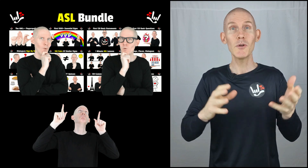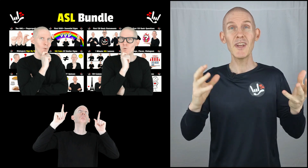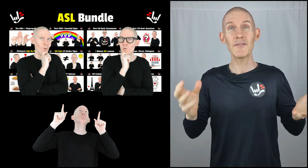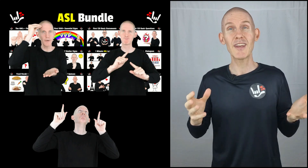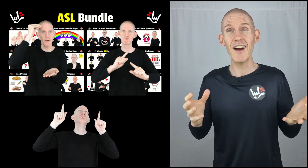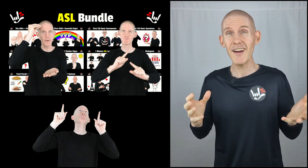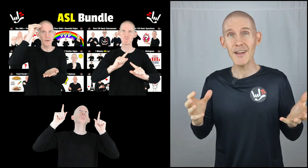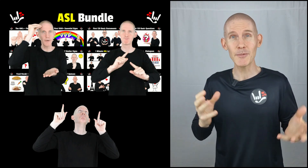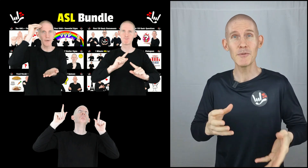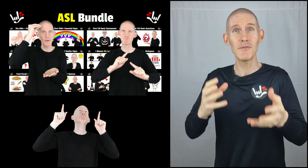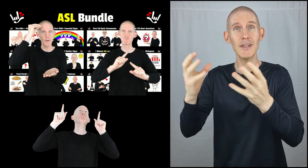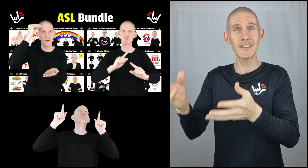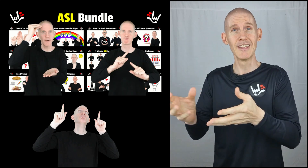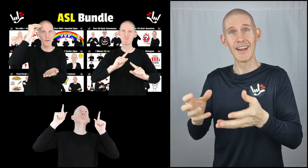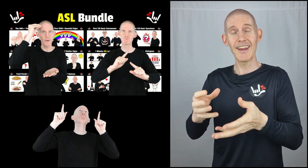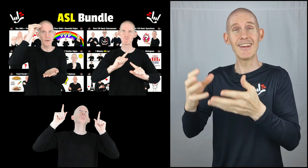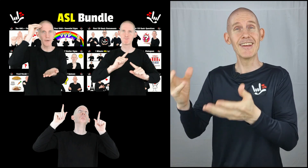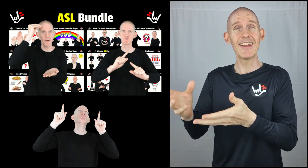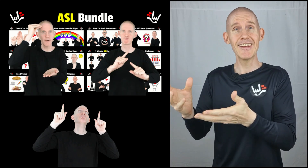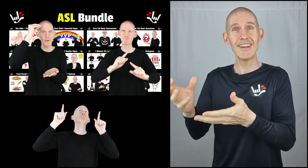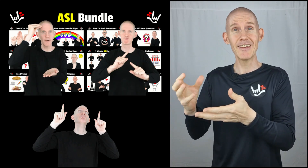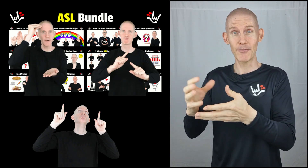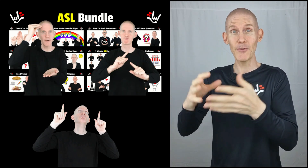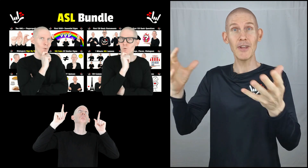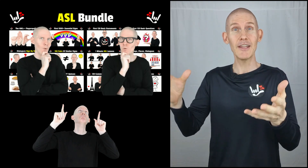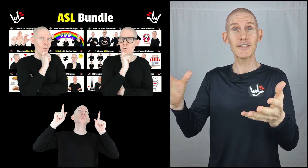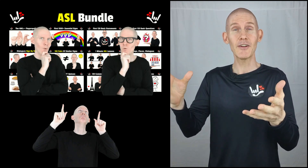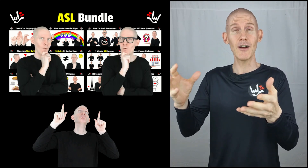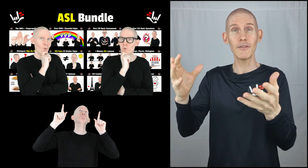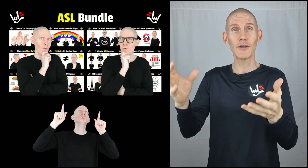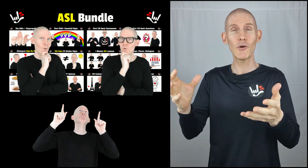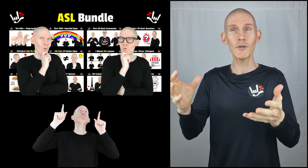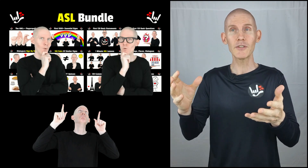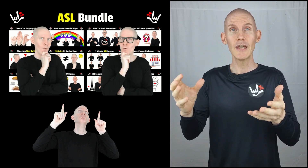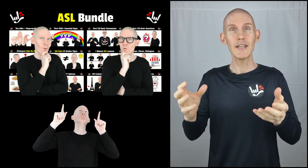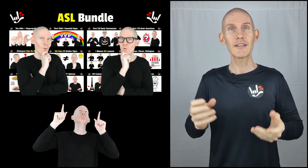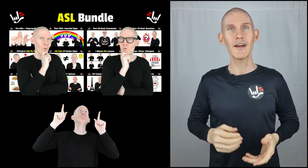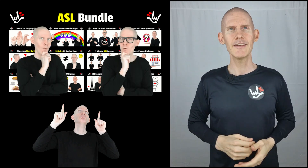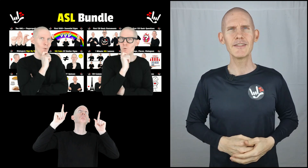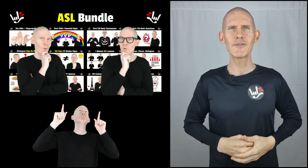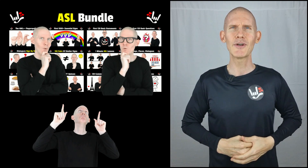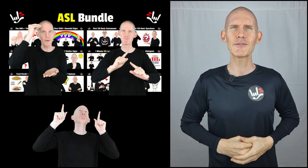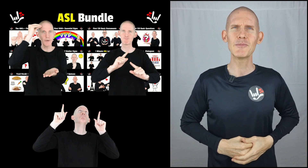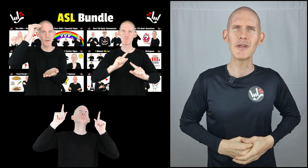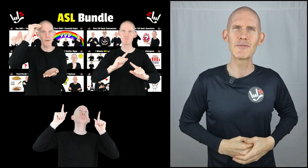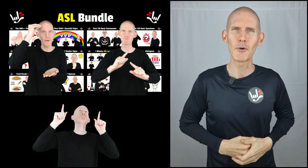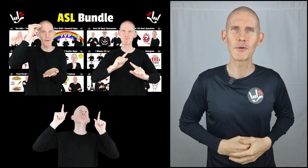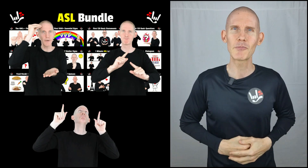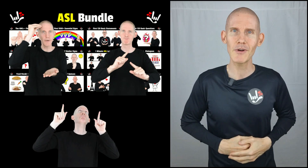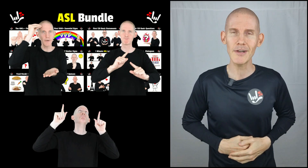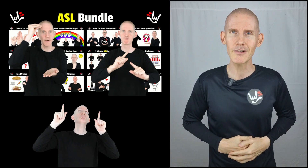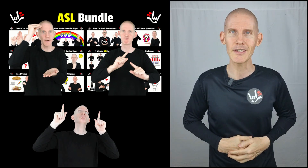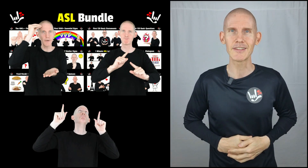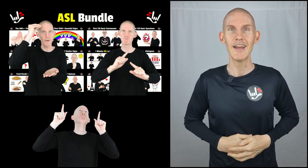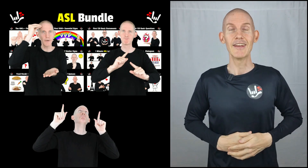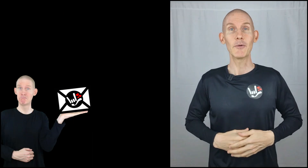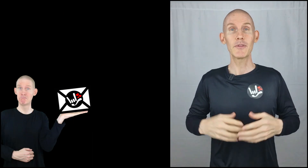don't have time to invest in a full ASL online course, it's kind of difficult to make forward progress. Now with the